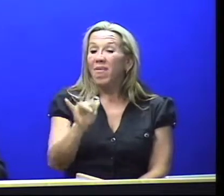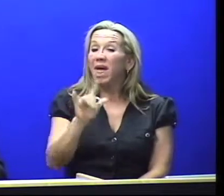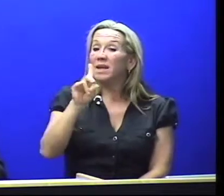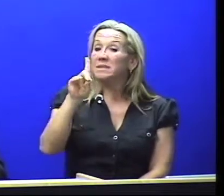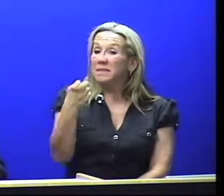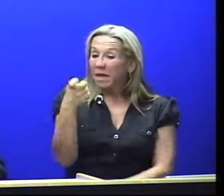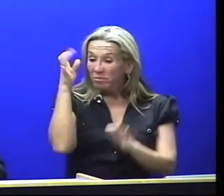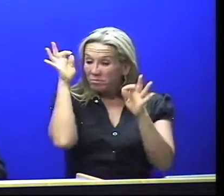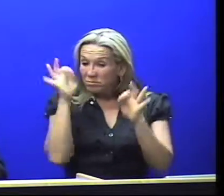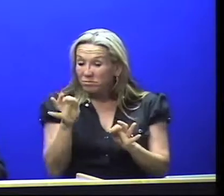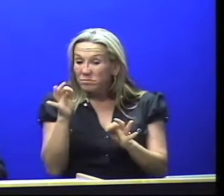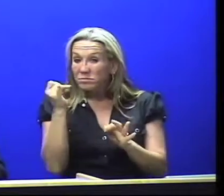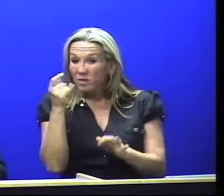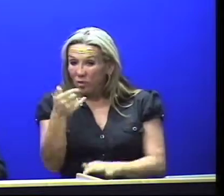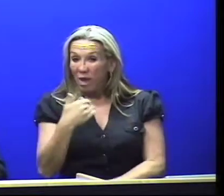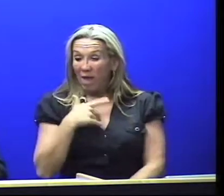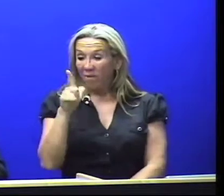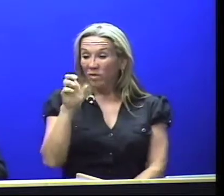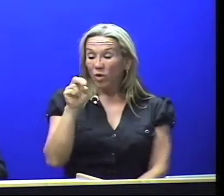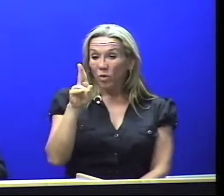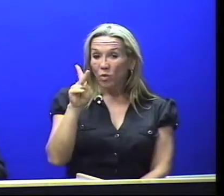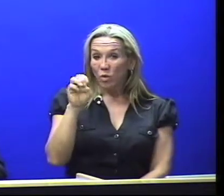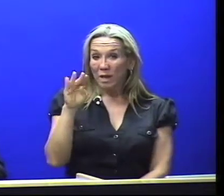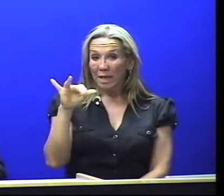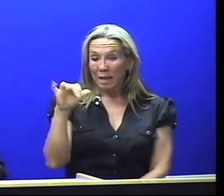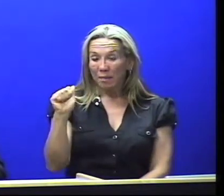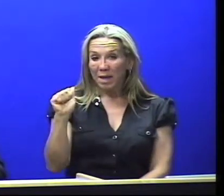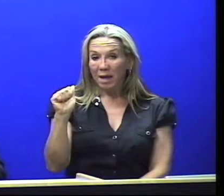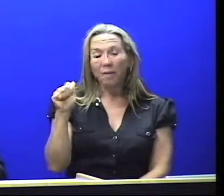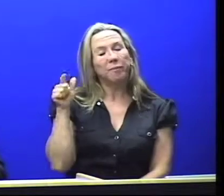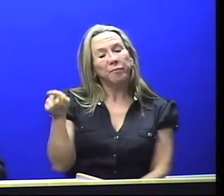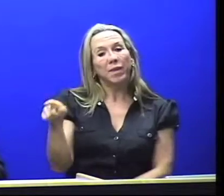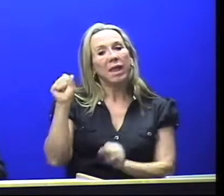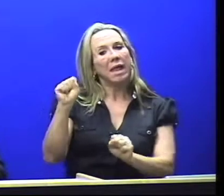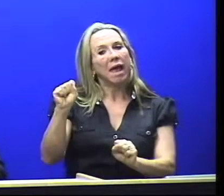diagnosis of leukemia can be made